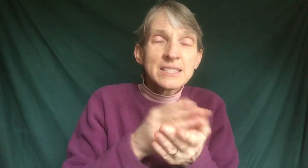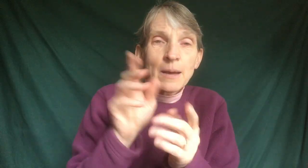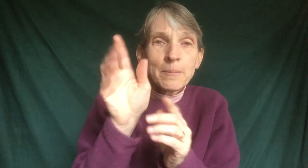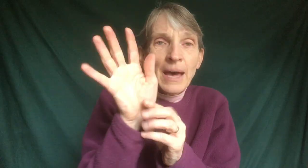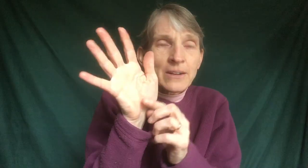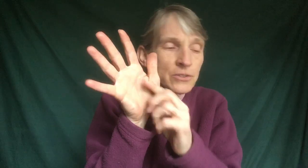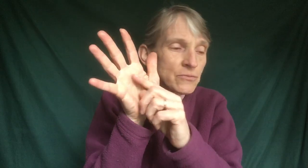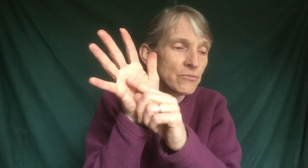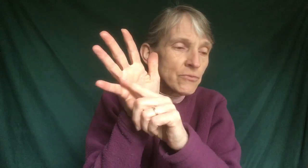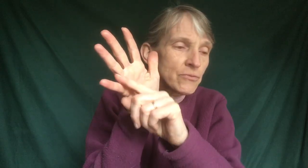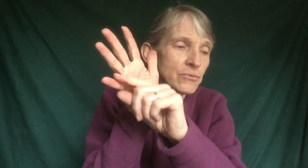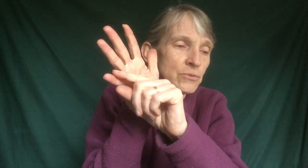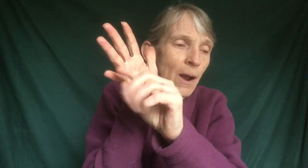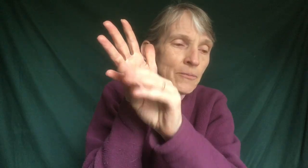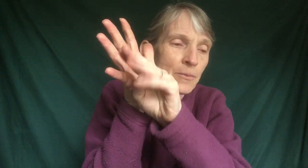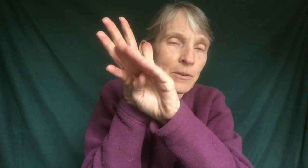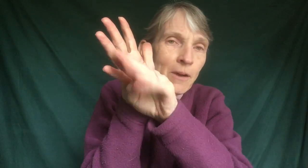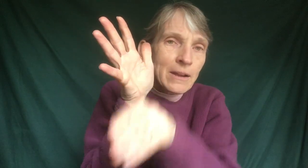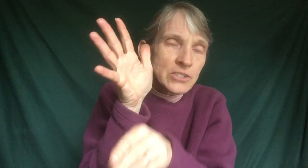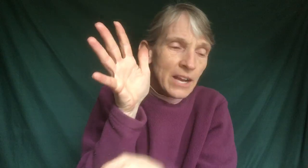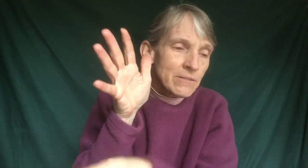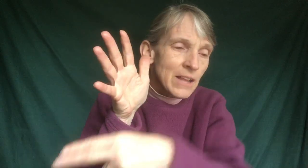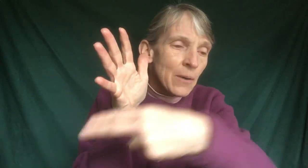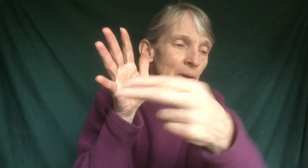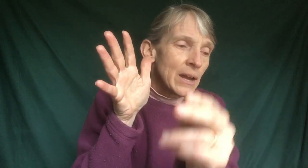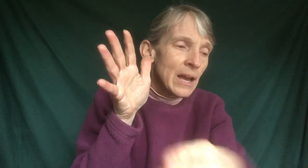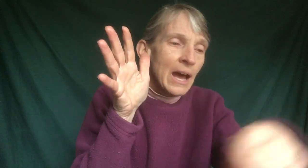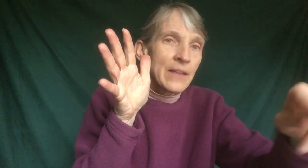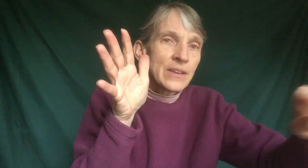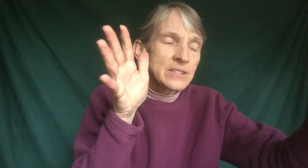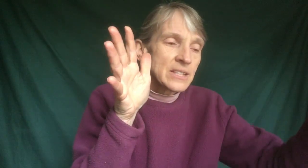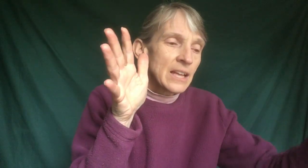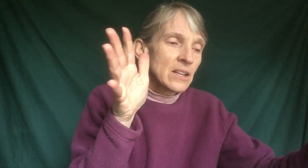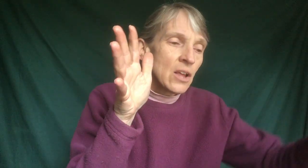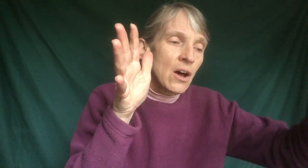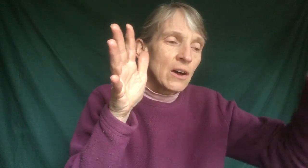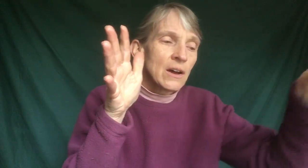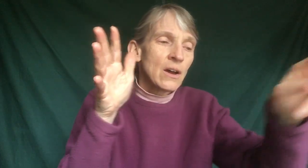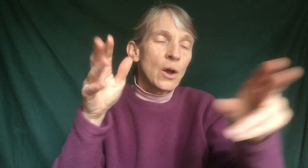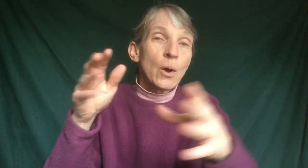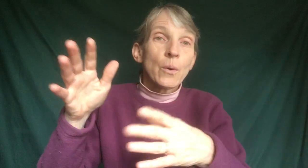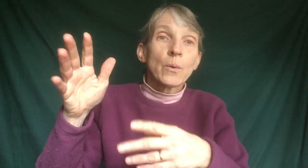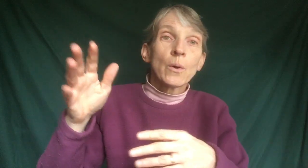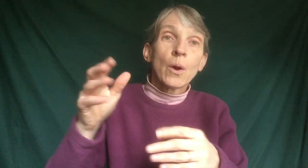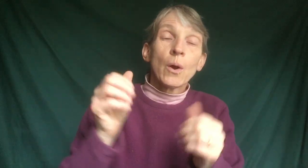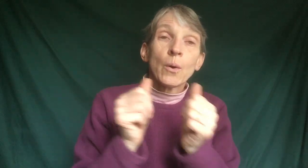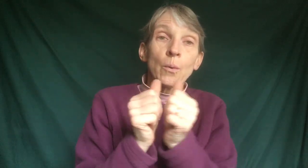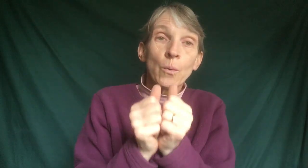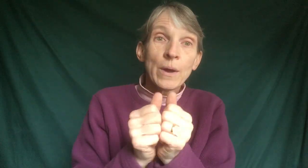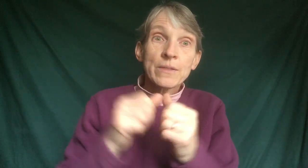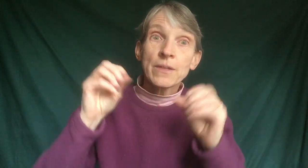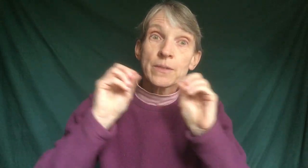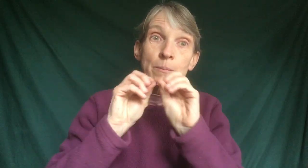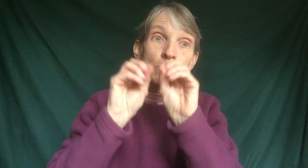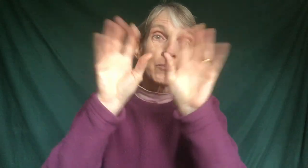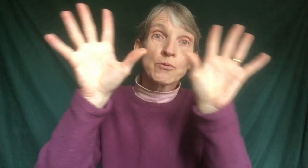Some petals drop from the giant flower and they sail along with the